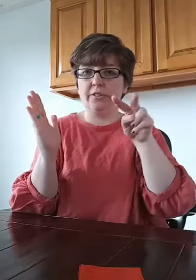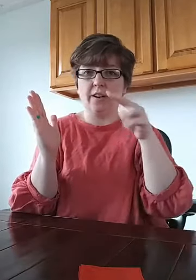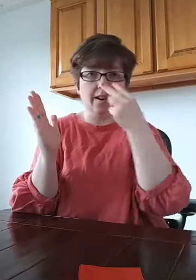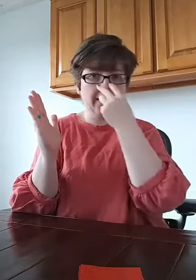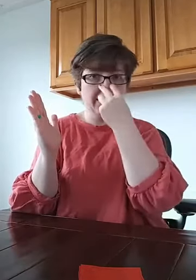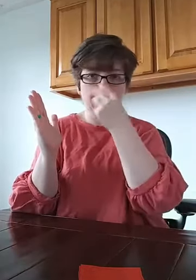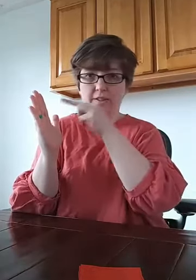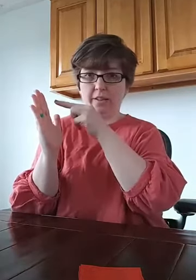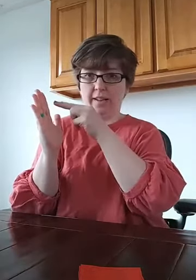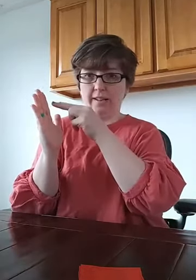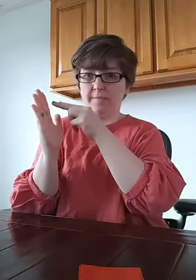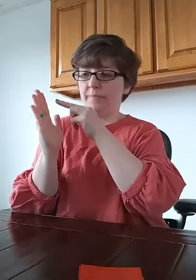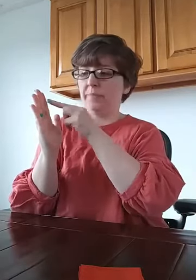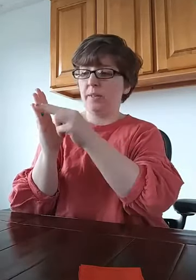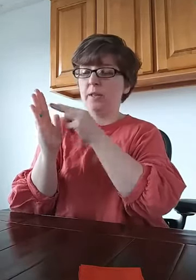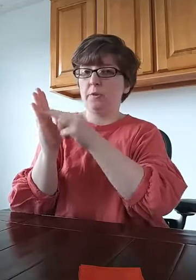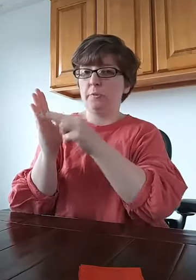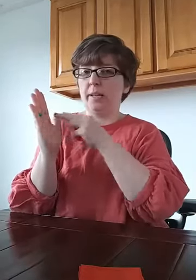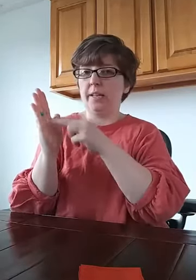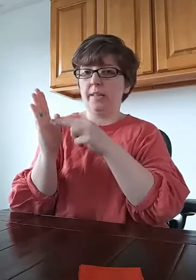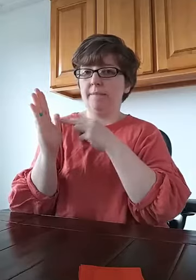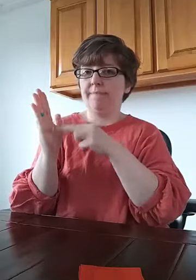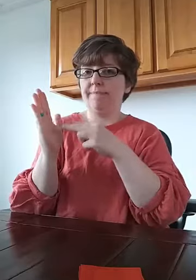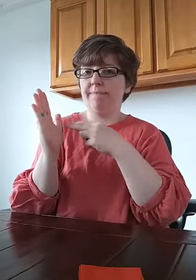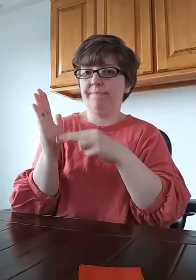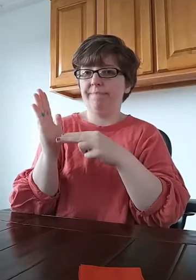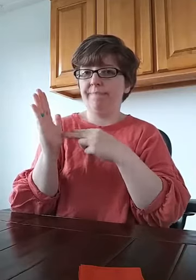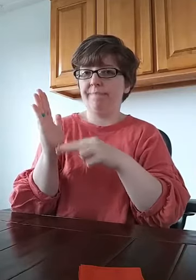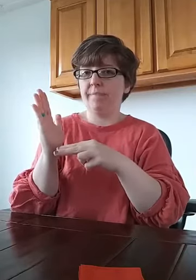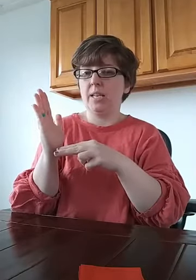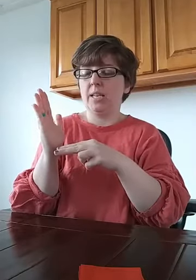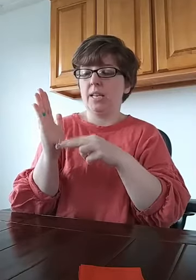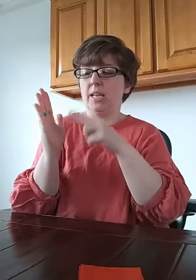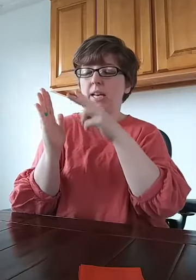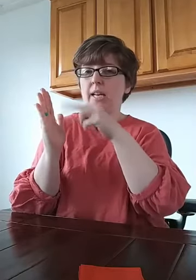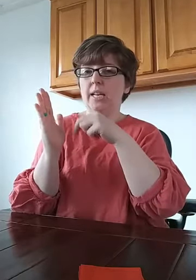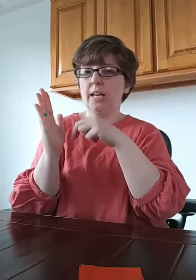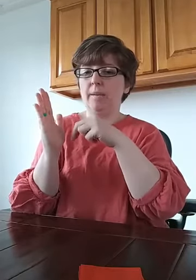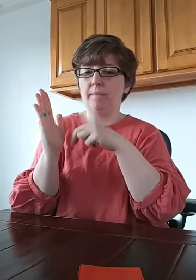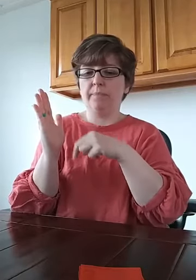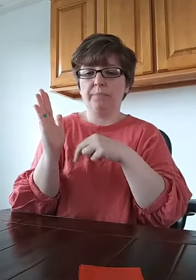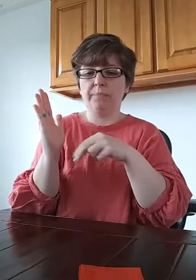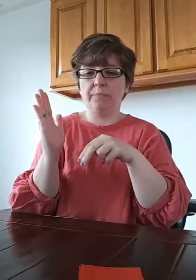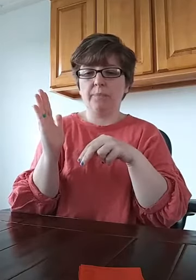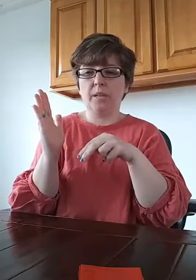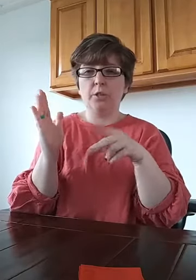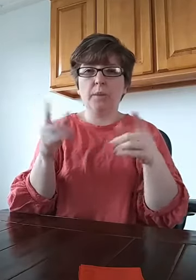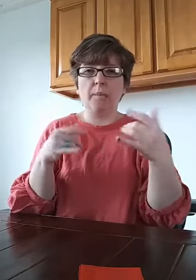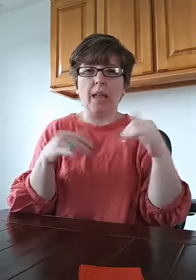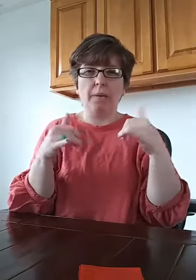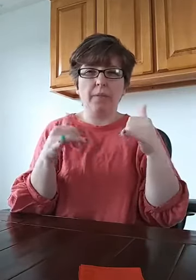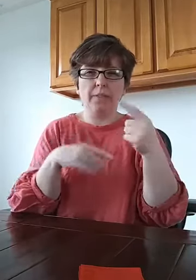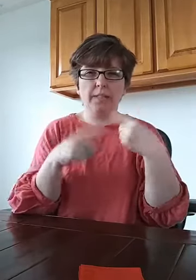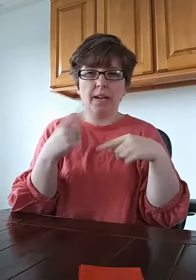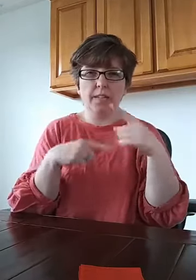are your eyes looking at it read and you can play with this sign